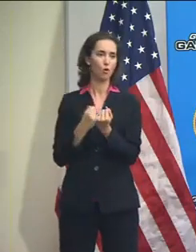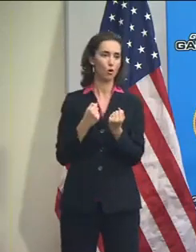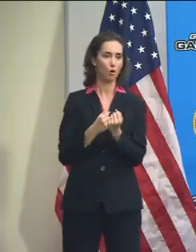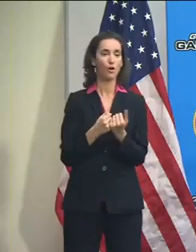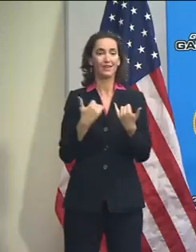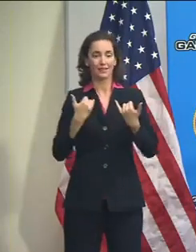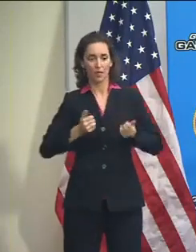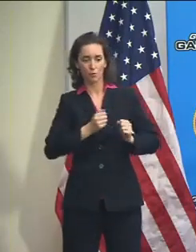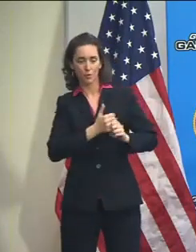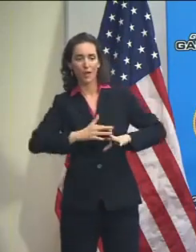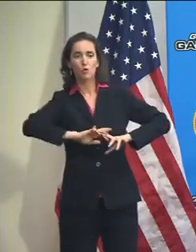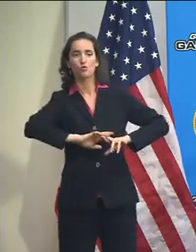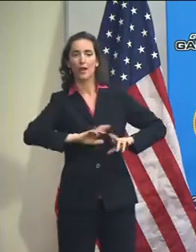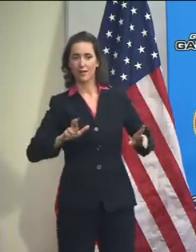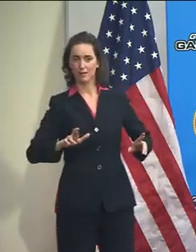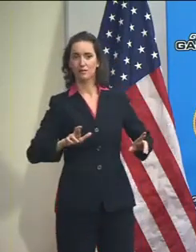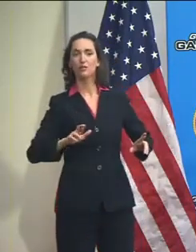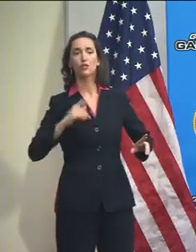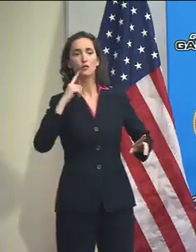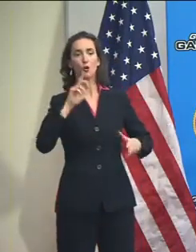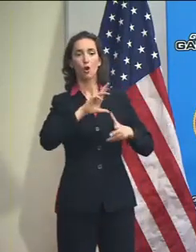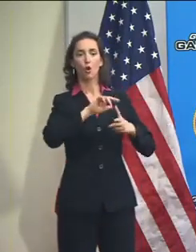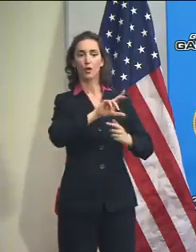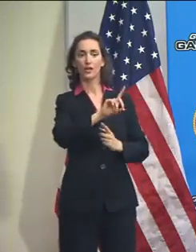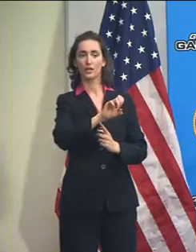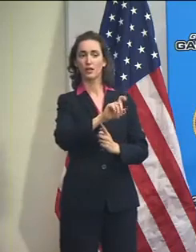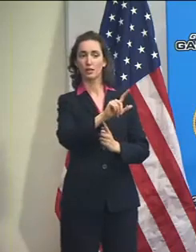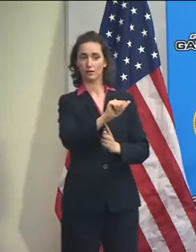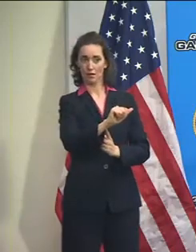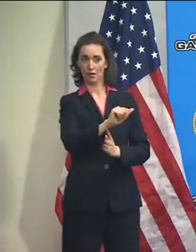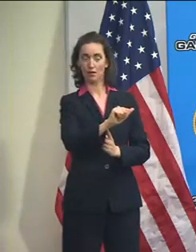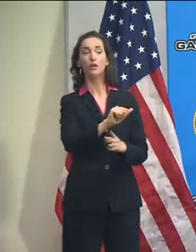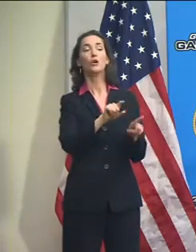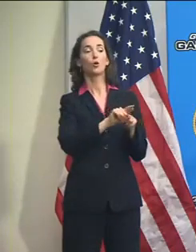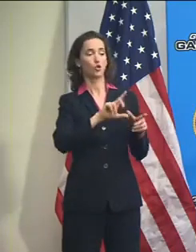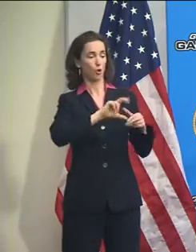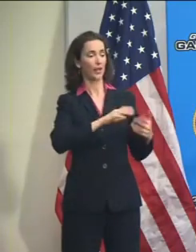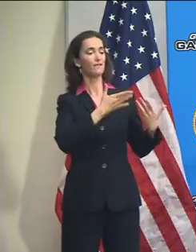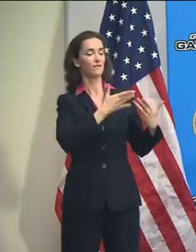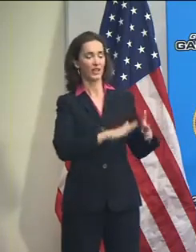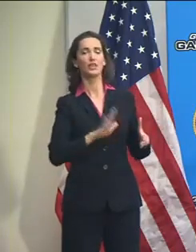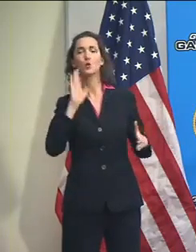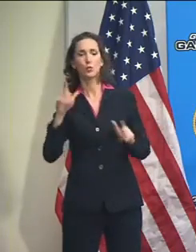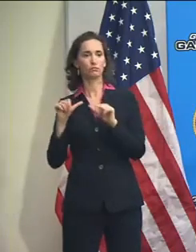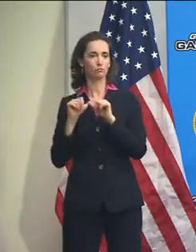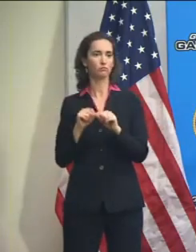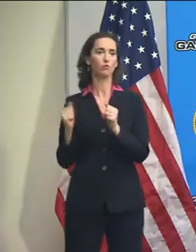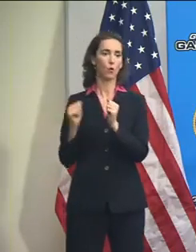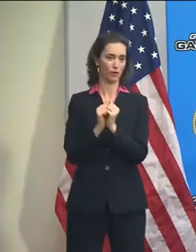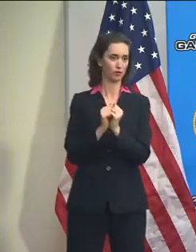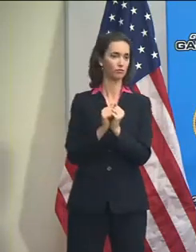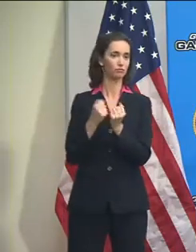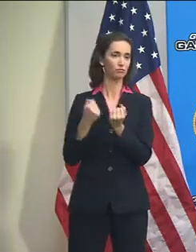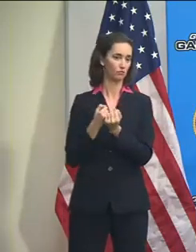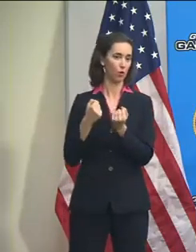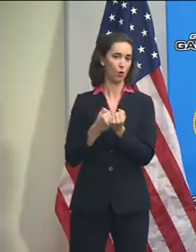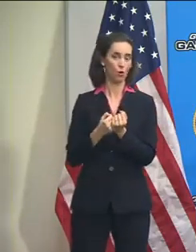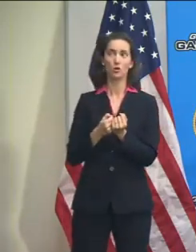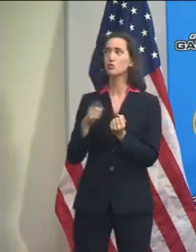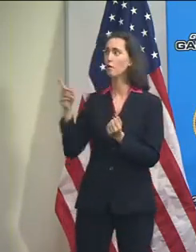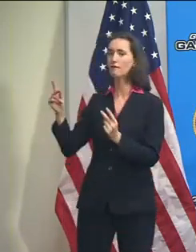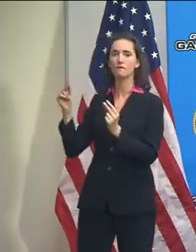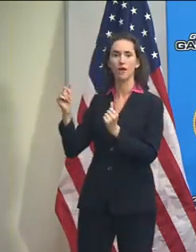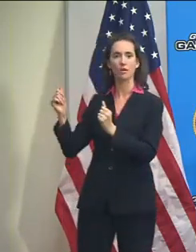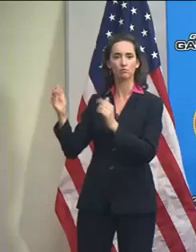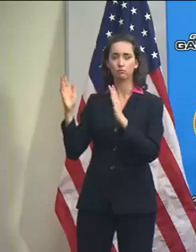advance of Hurricane Delta, but also in its aftermath, they would stick with us. And so we appreciate his prompt